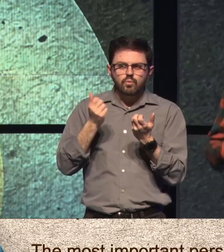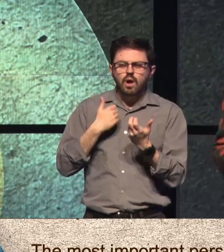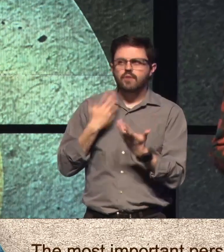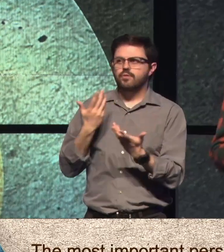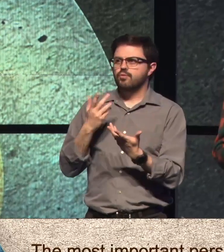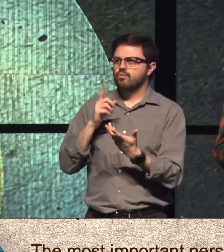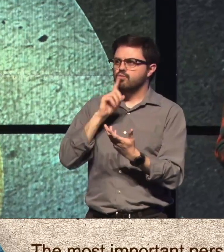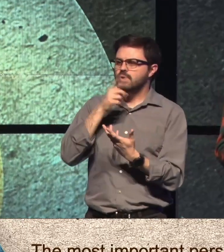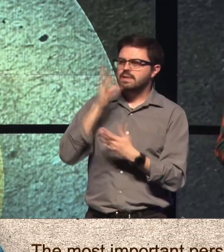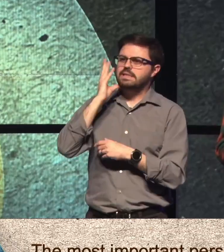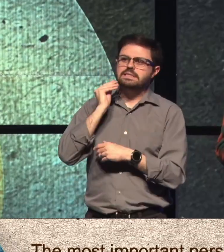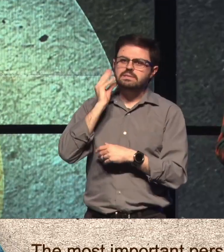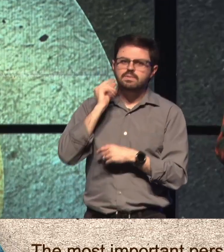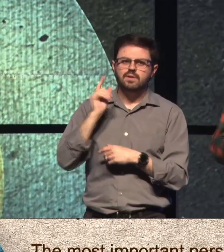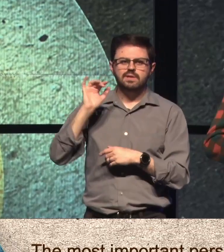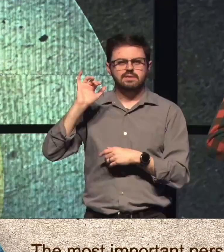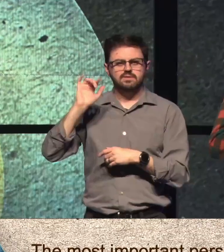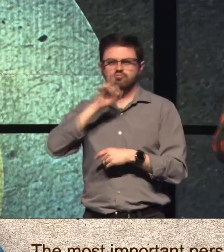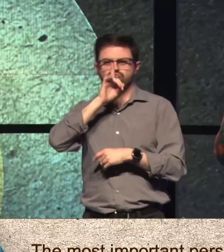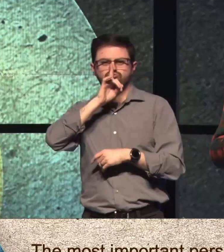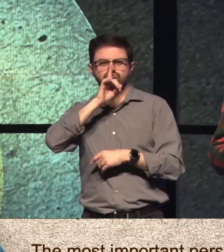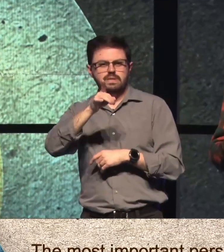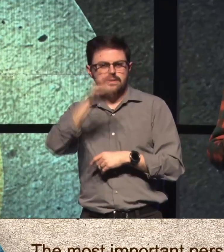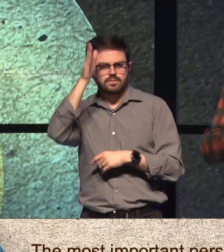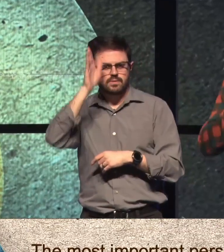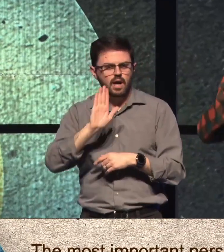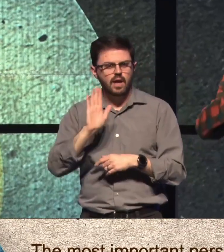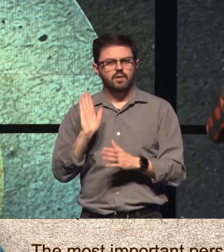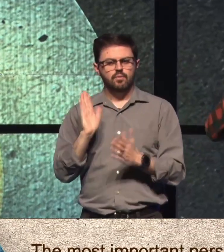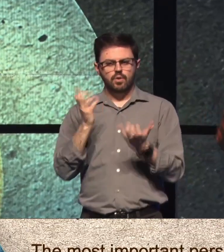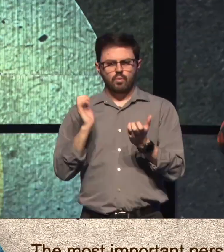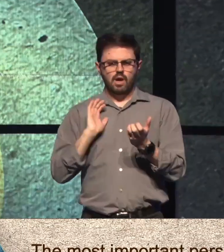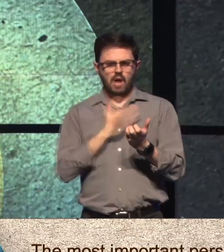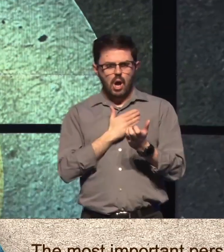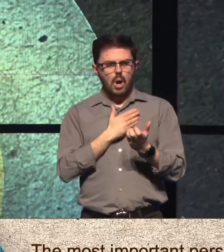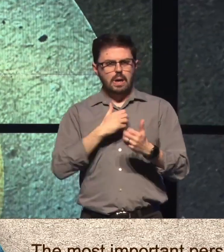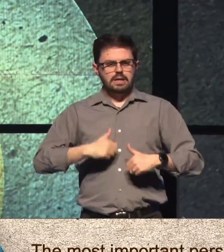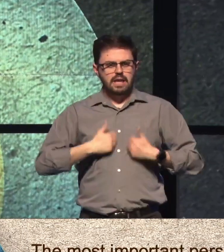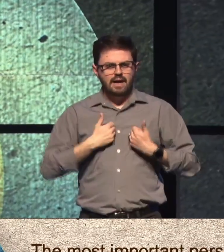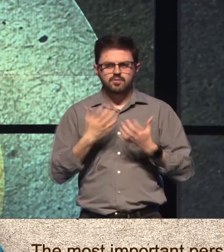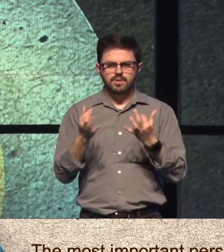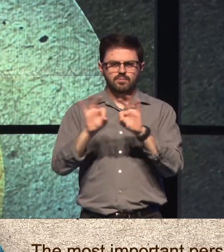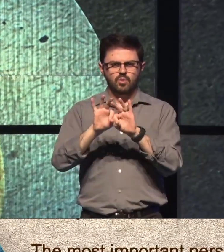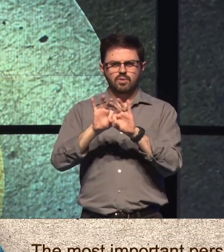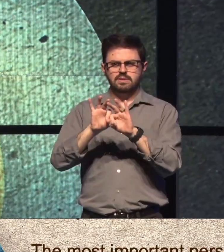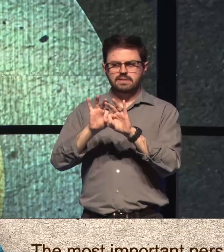really real. And we want our lives to count in that sphere.